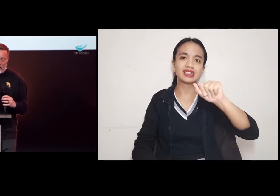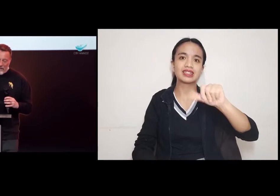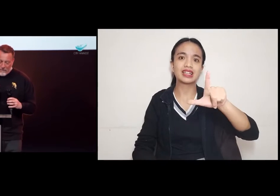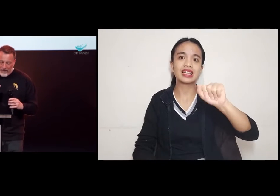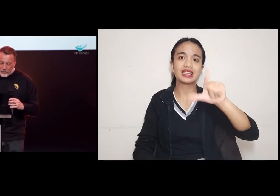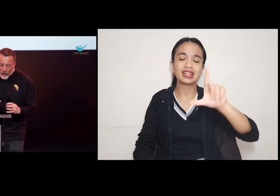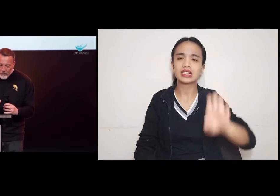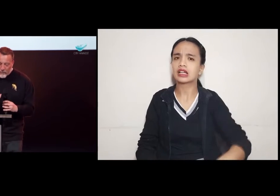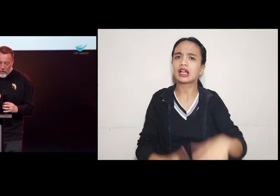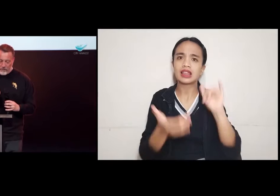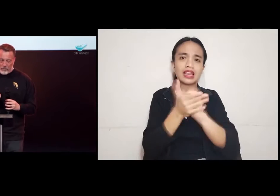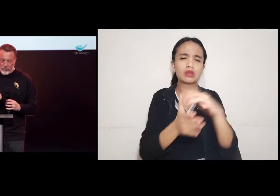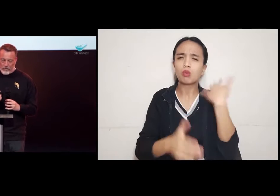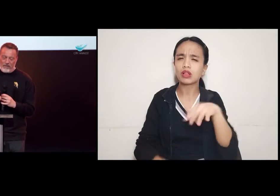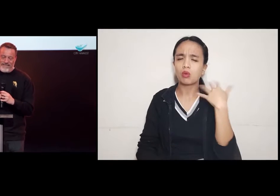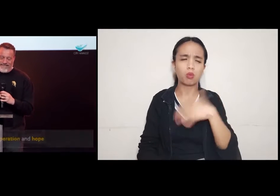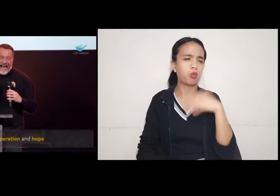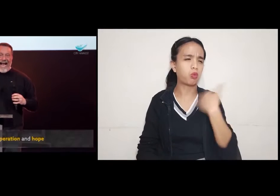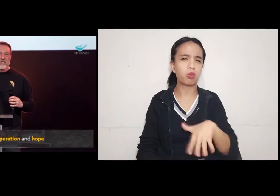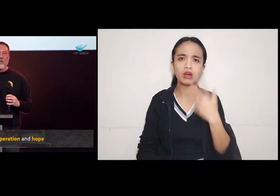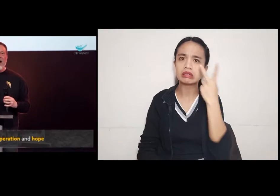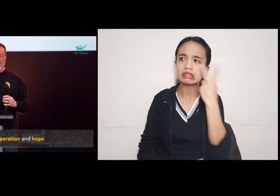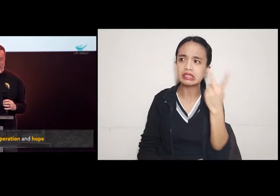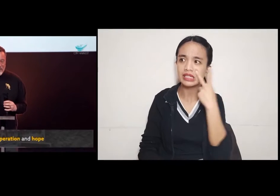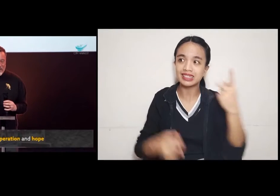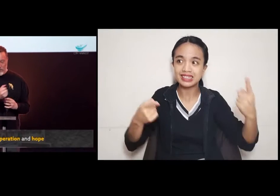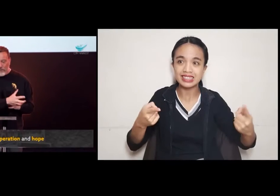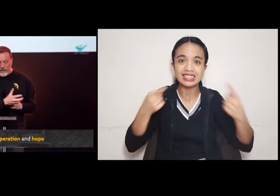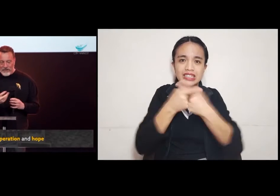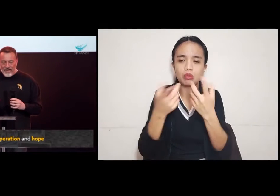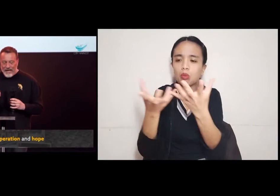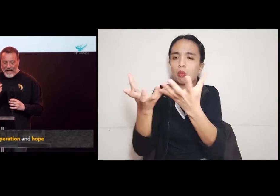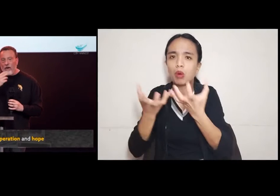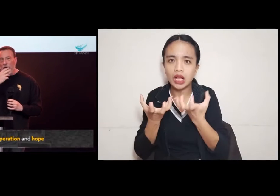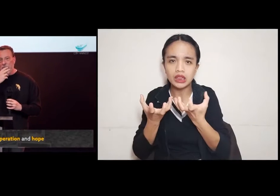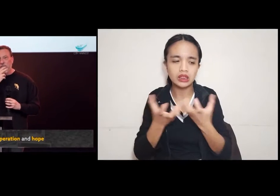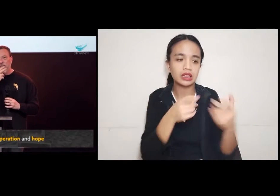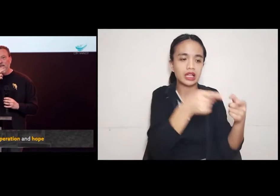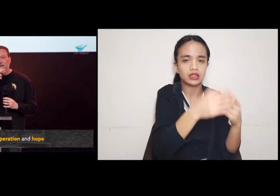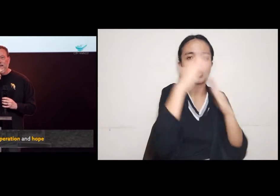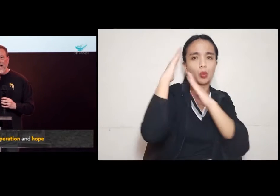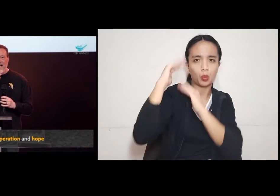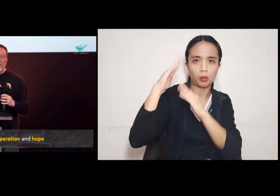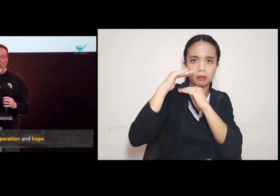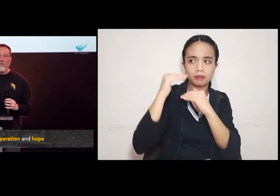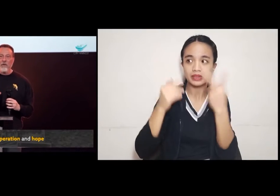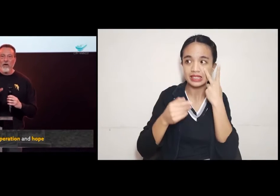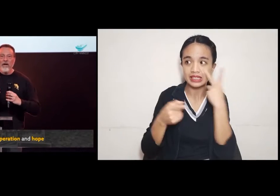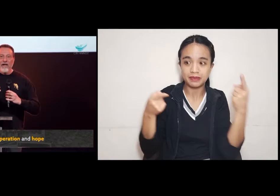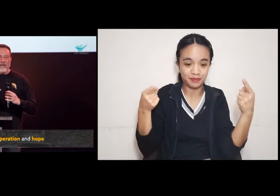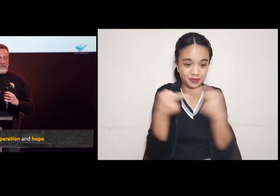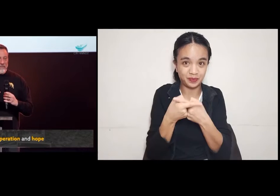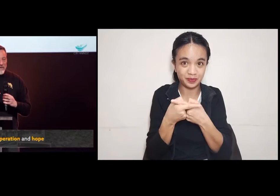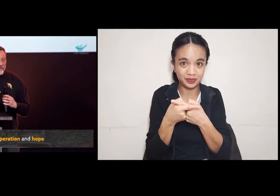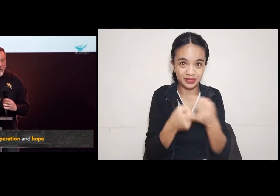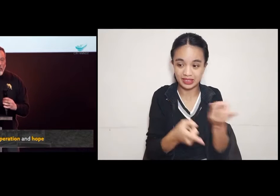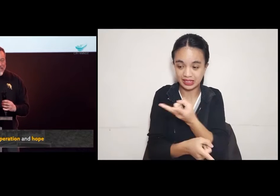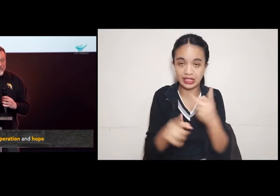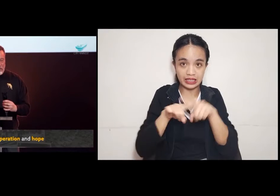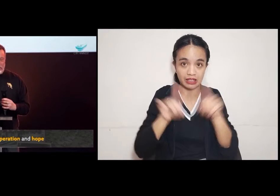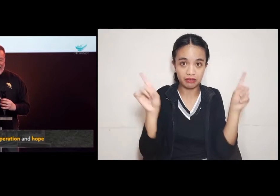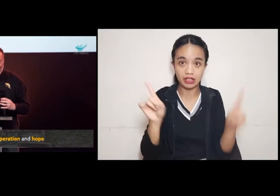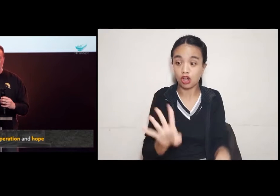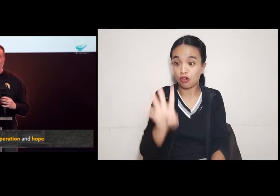one of those incredible moments where you see the contrast of desperation and hope. And a moment where